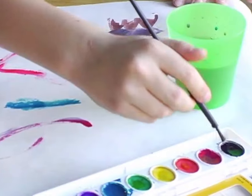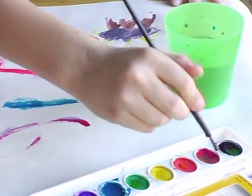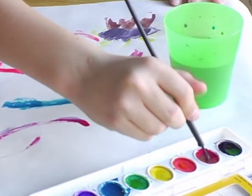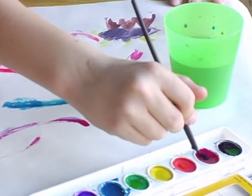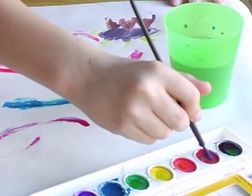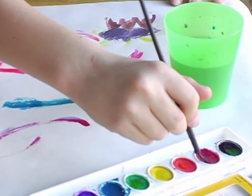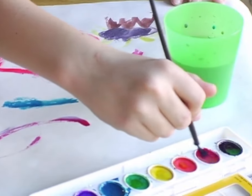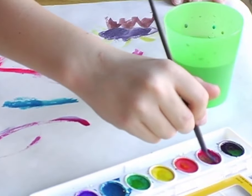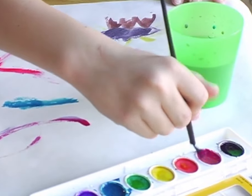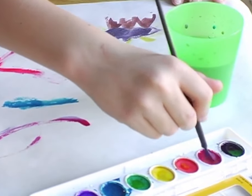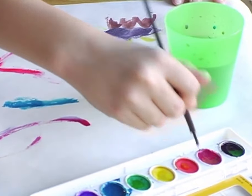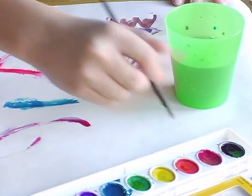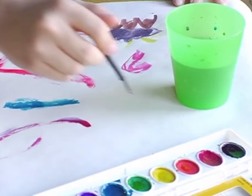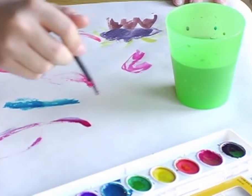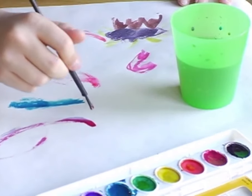Do you like to paint?